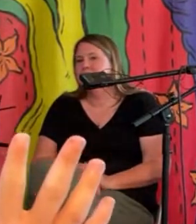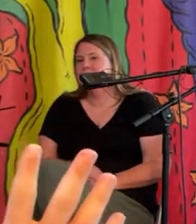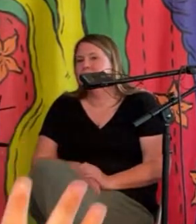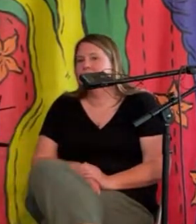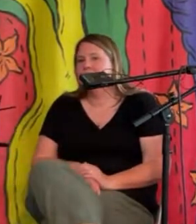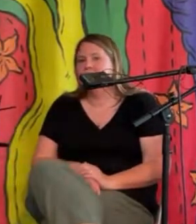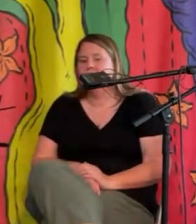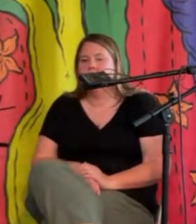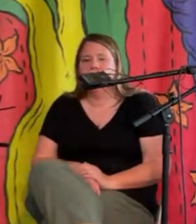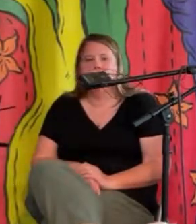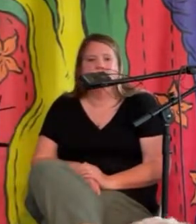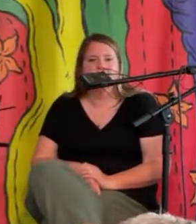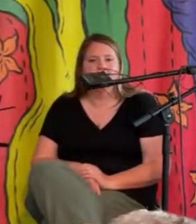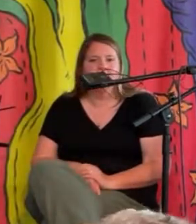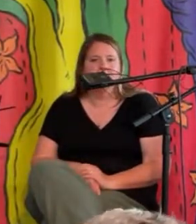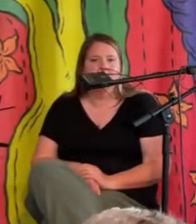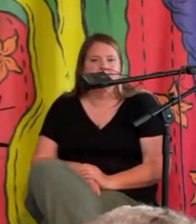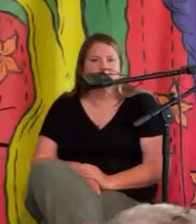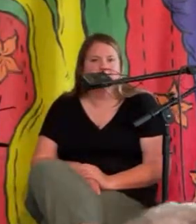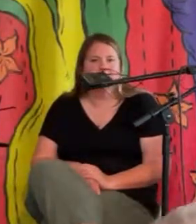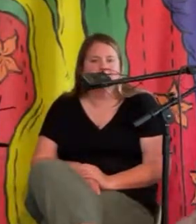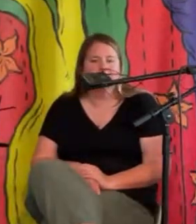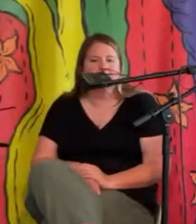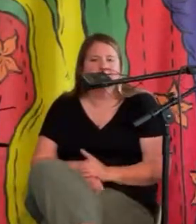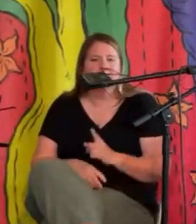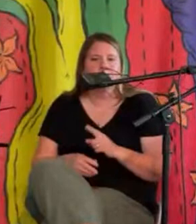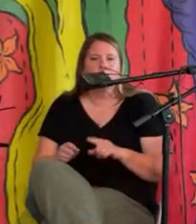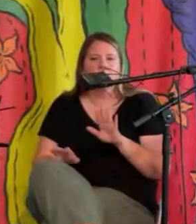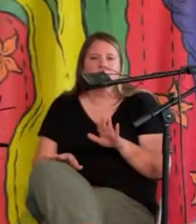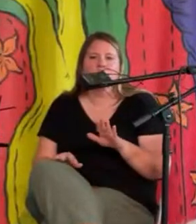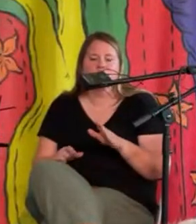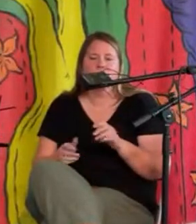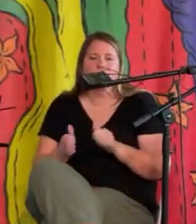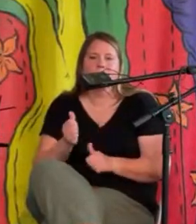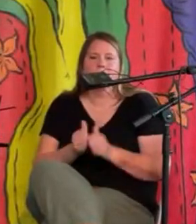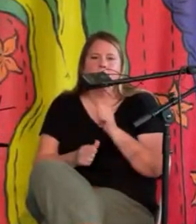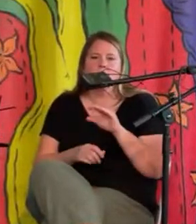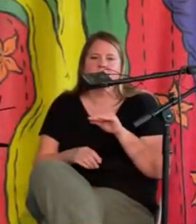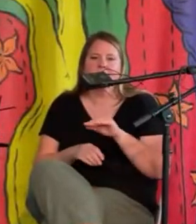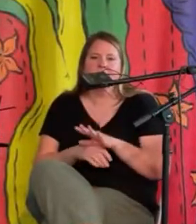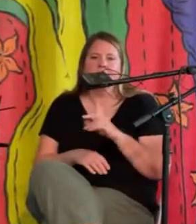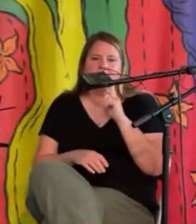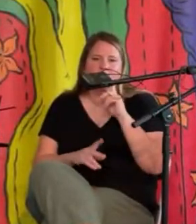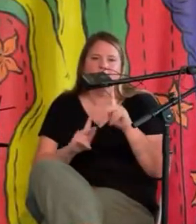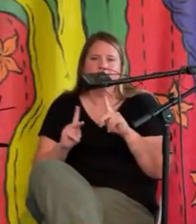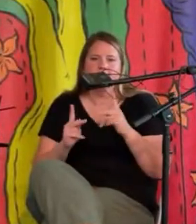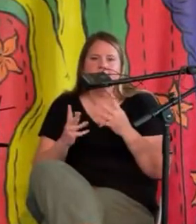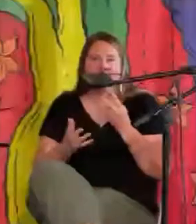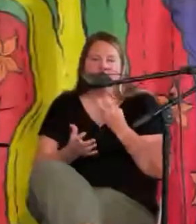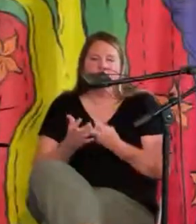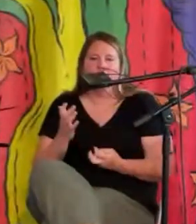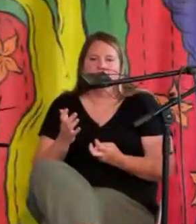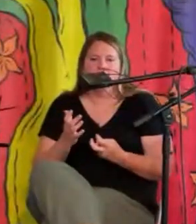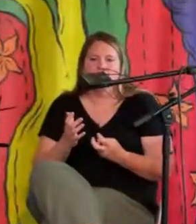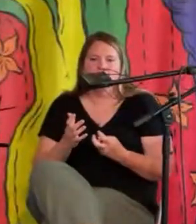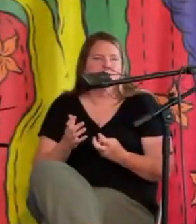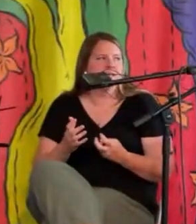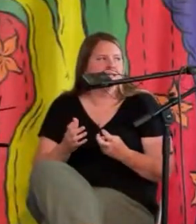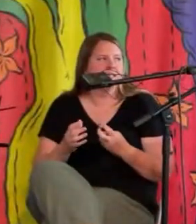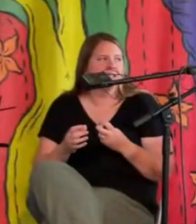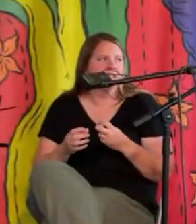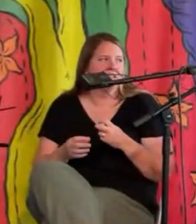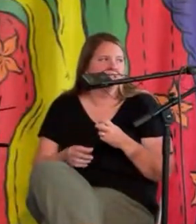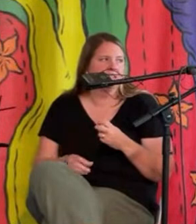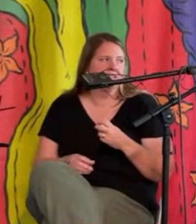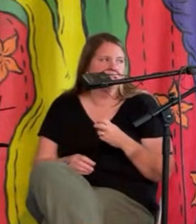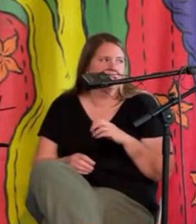Okay. Yes. What would be your biggest piece of advice for people trying to get into poetry? Okay. What would be your biggest piece